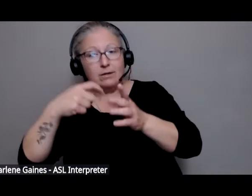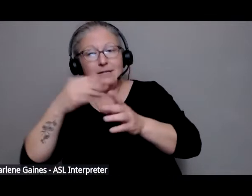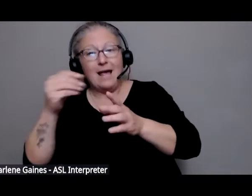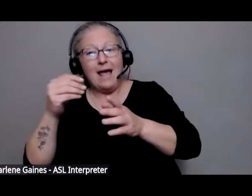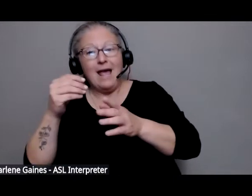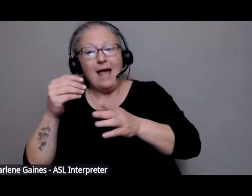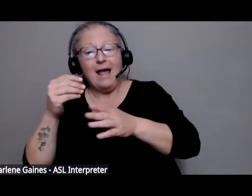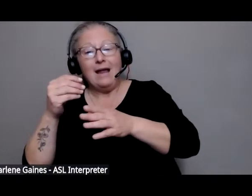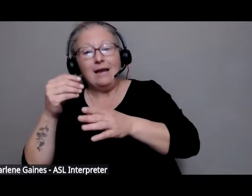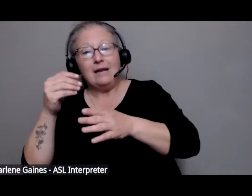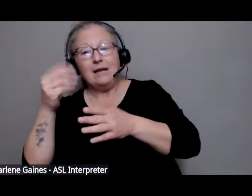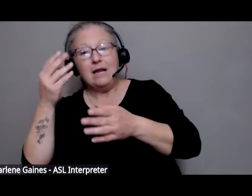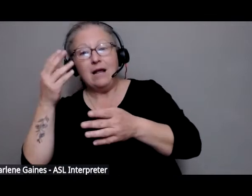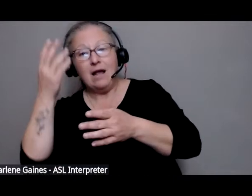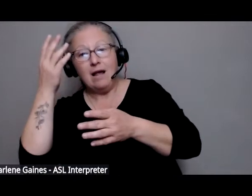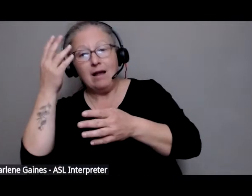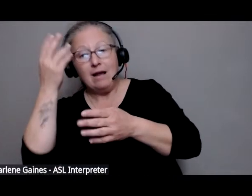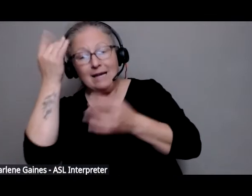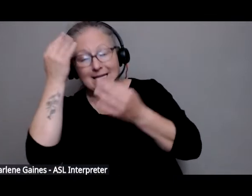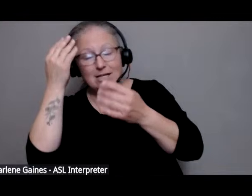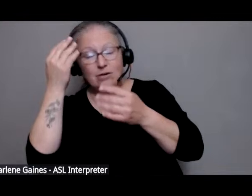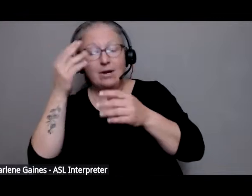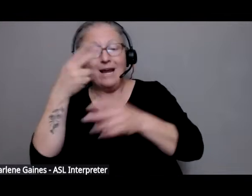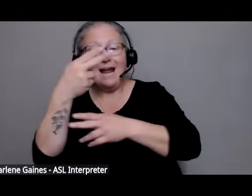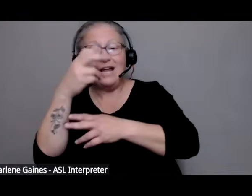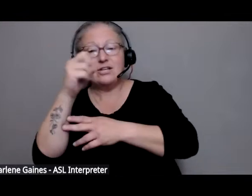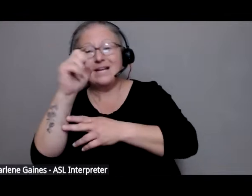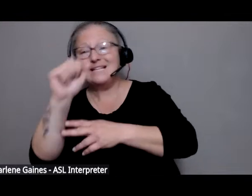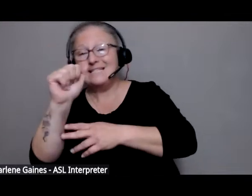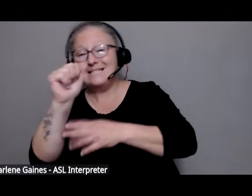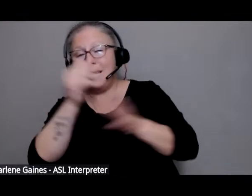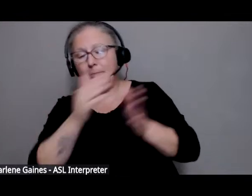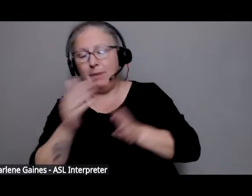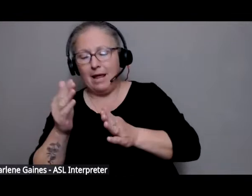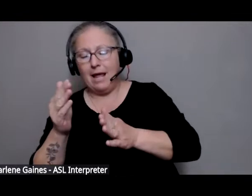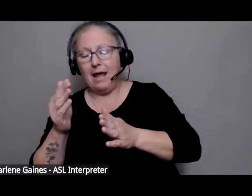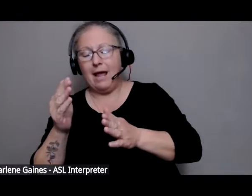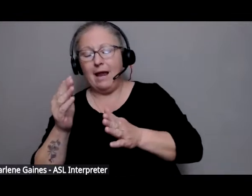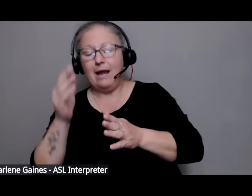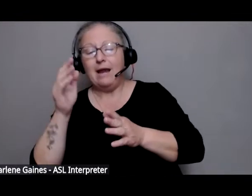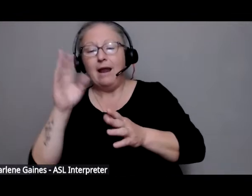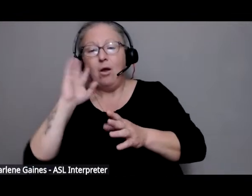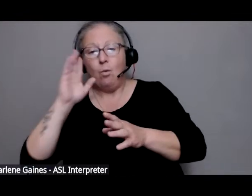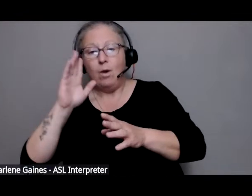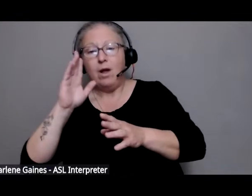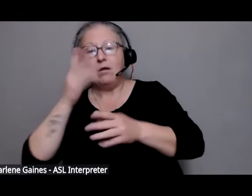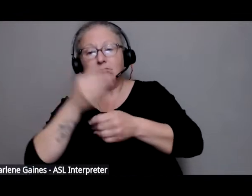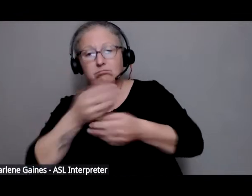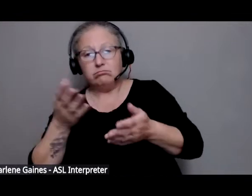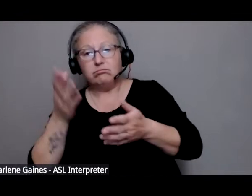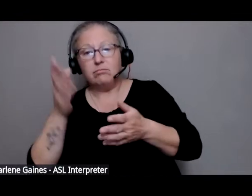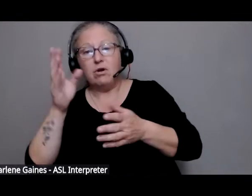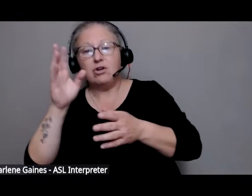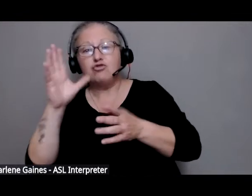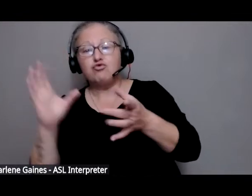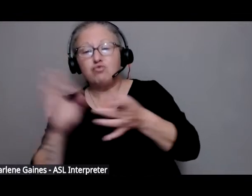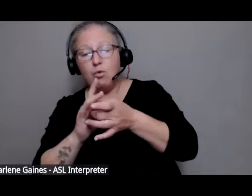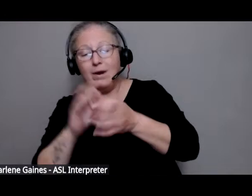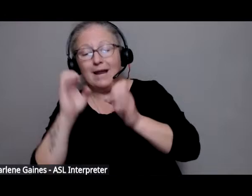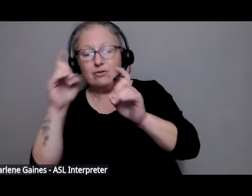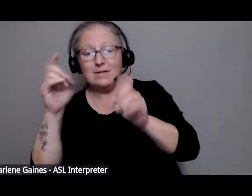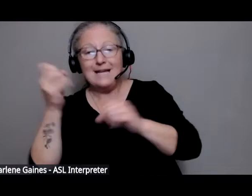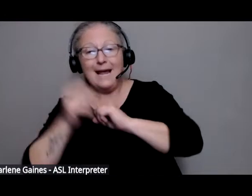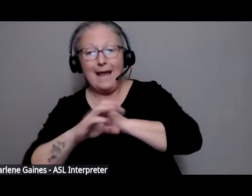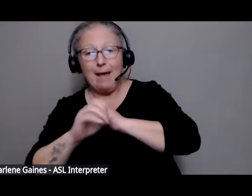of considering an HSA plan. And we intend to lay the framework for this joint educational campaign as we